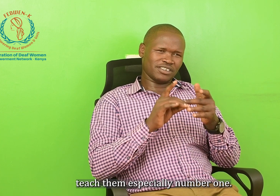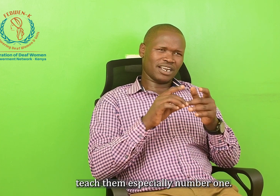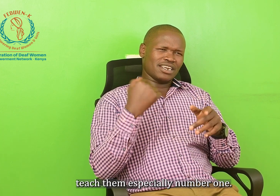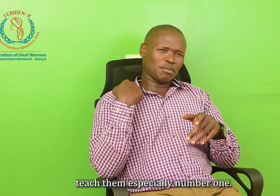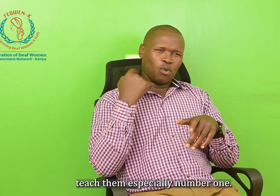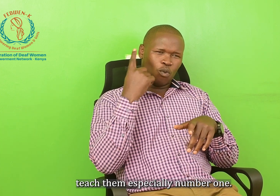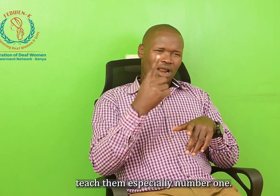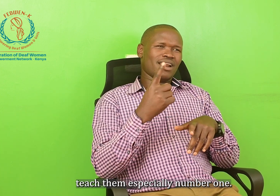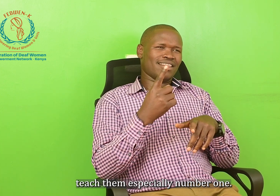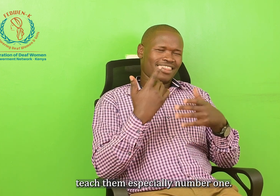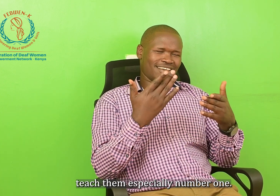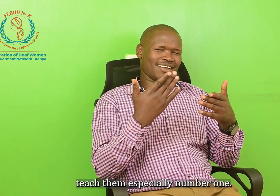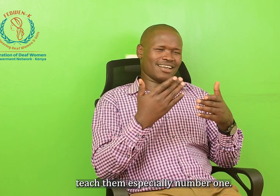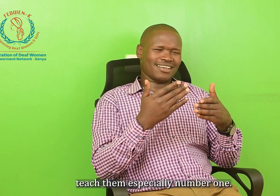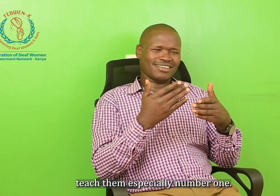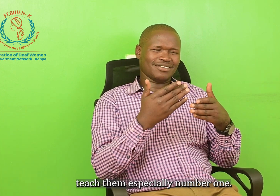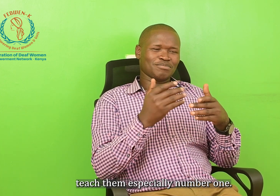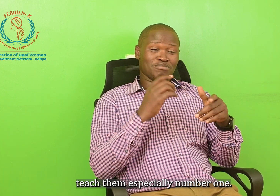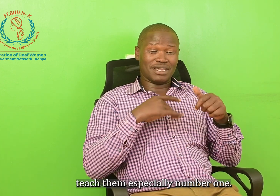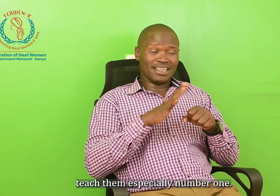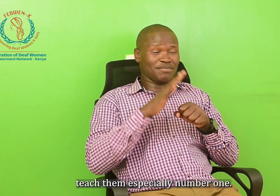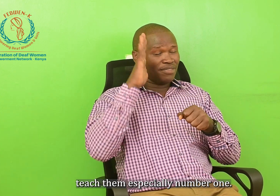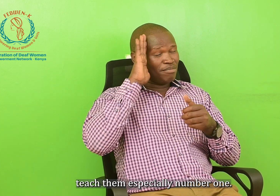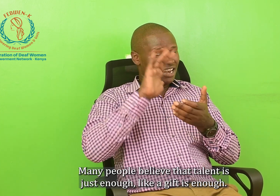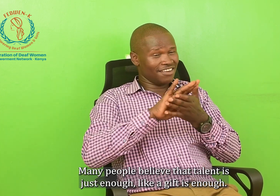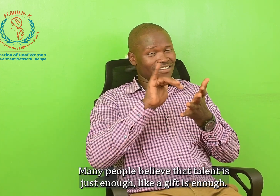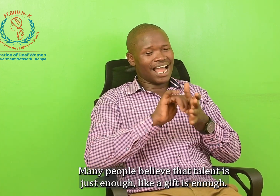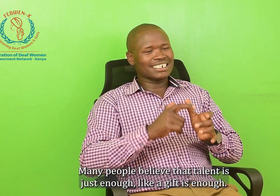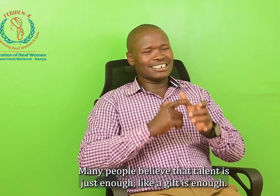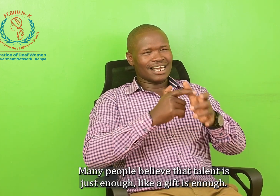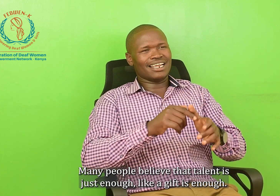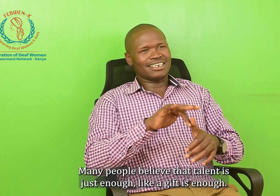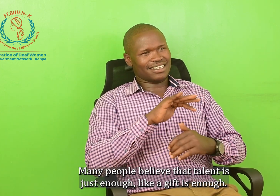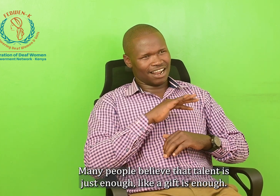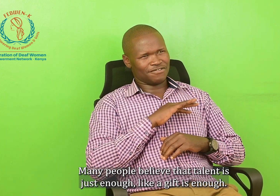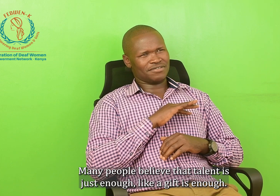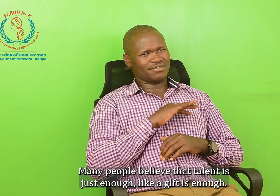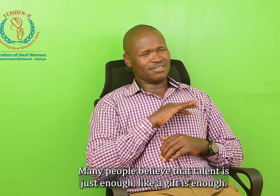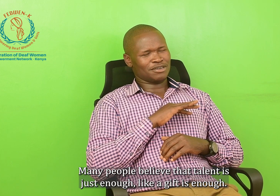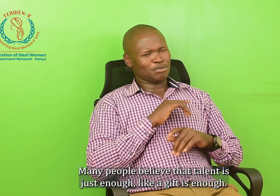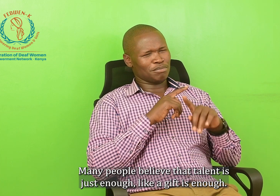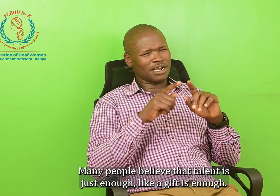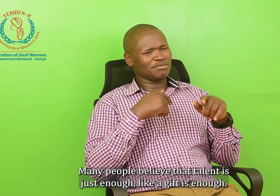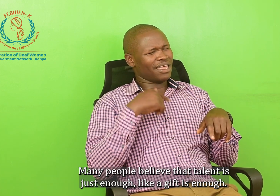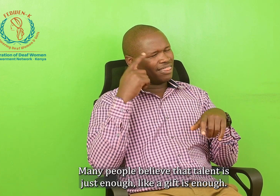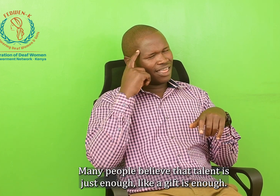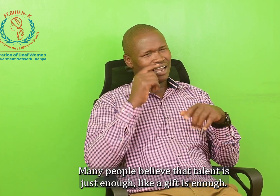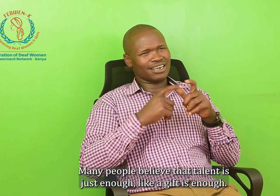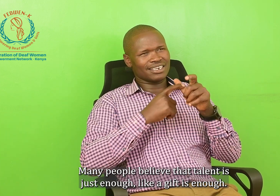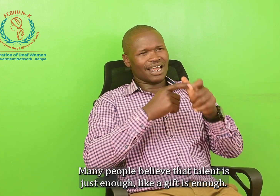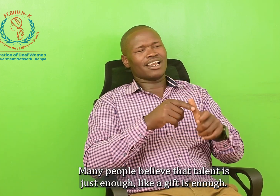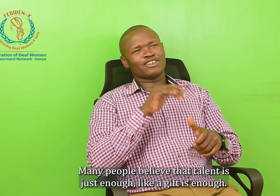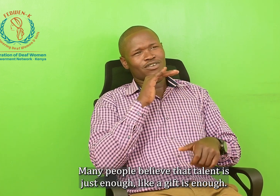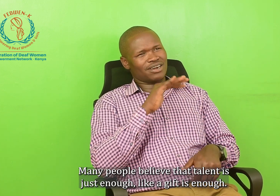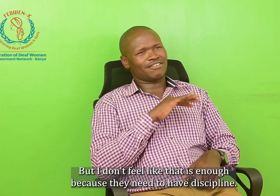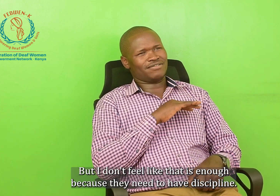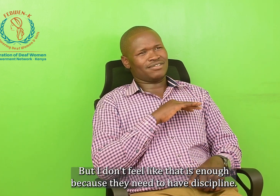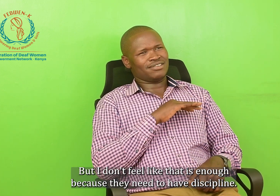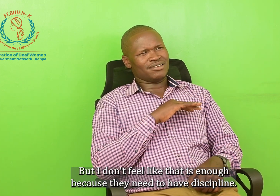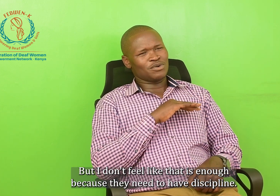them, especially number 1. Many people believe that talent is just enough, like the gift is enough, but I don't feel